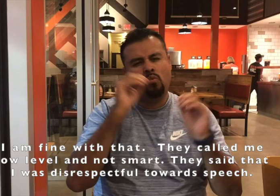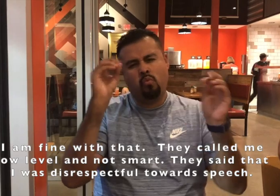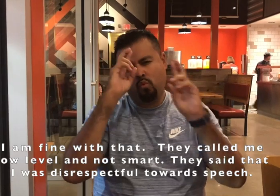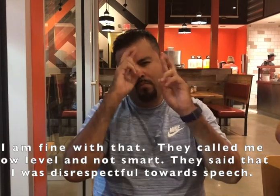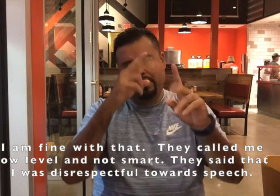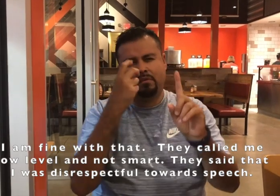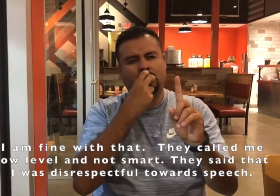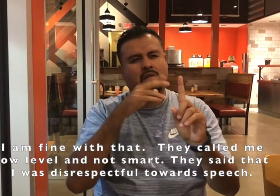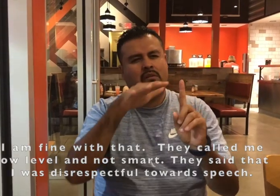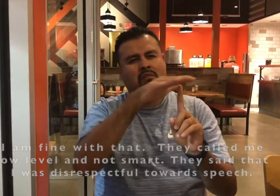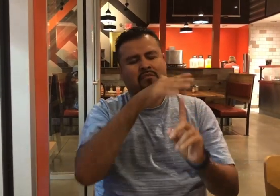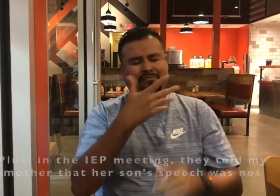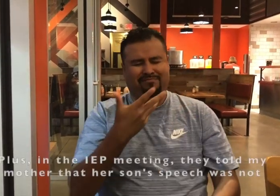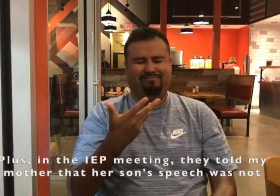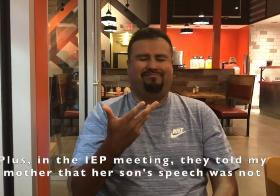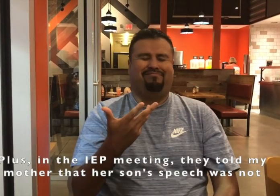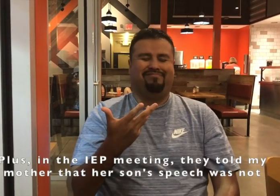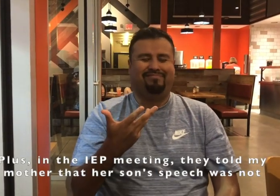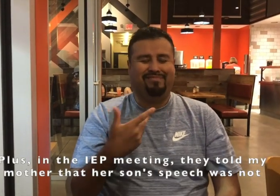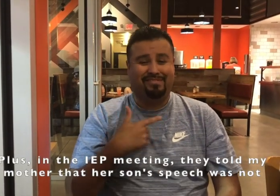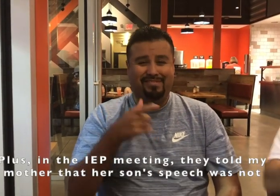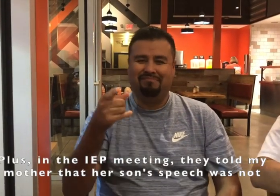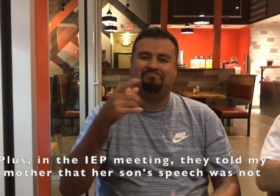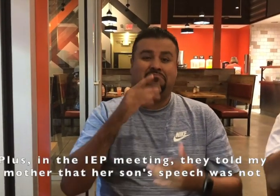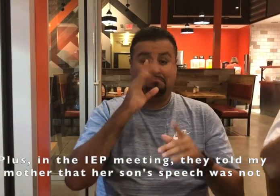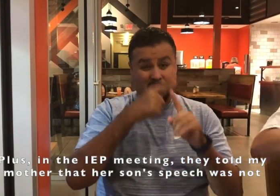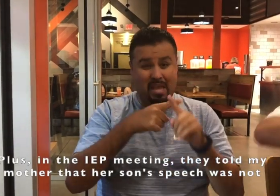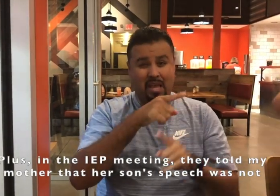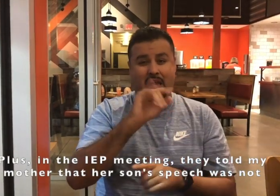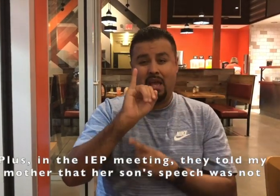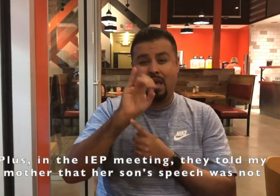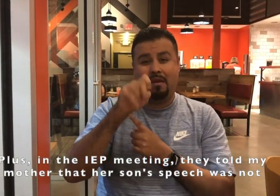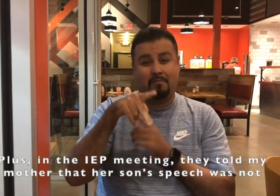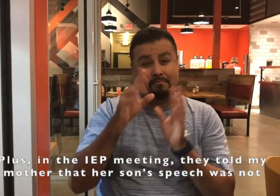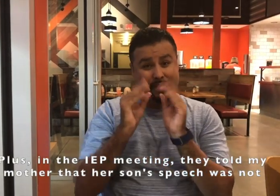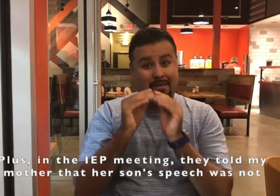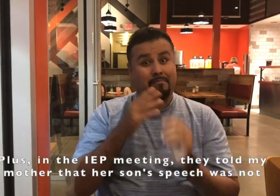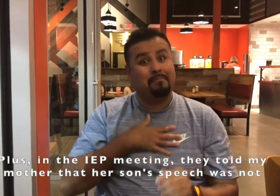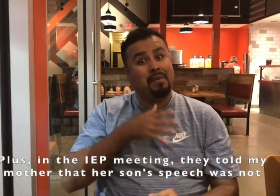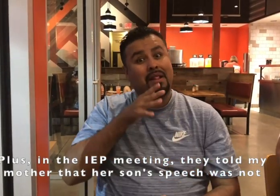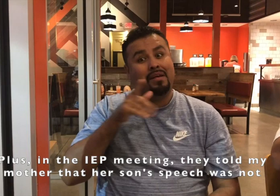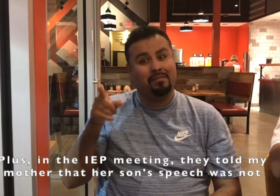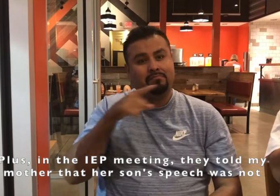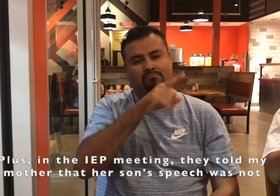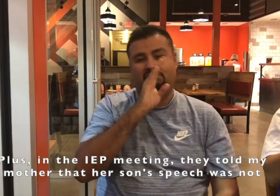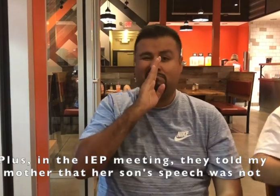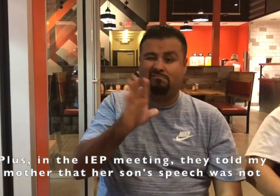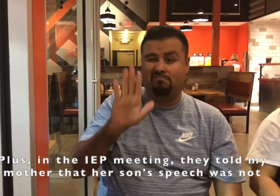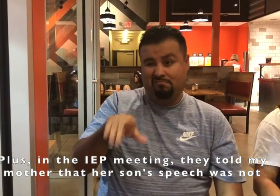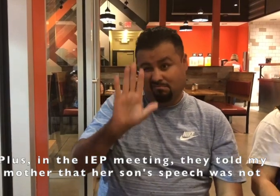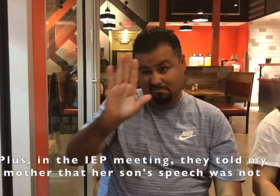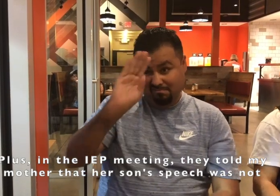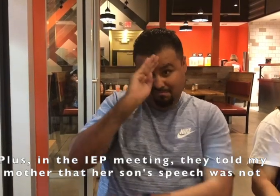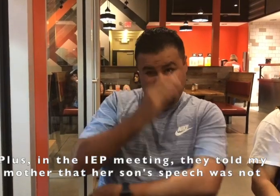was disrespectful towards speech. Plus, in the IEP meeting, they told me that my mother, that her son's